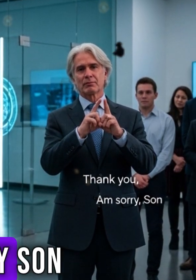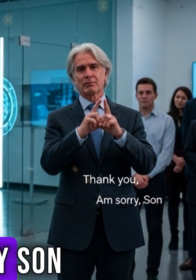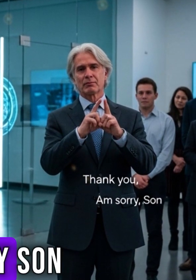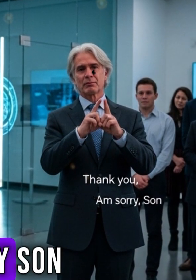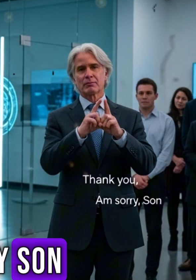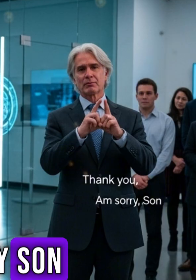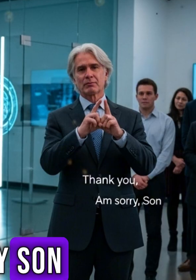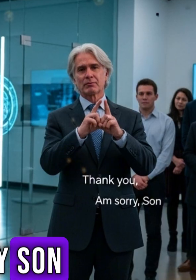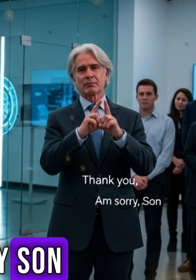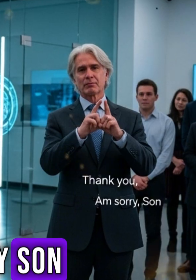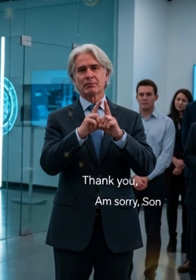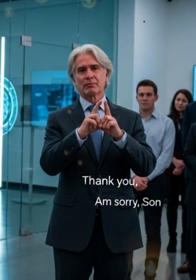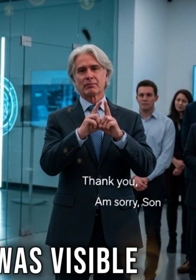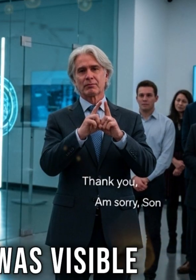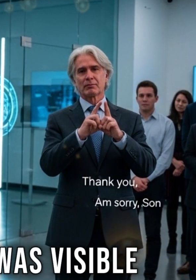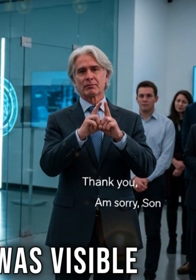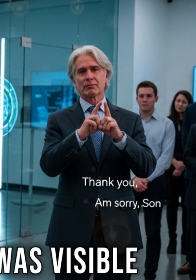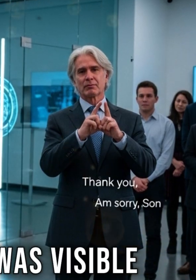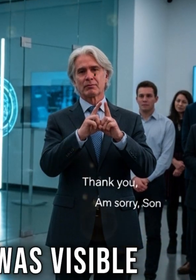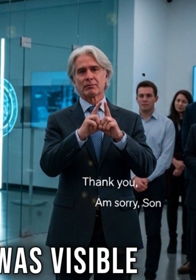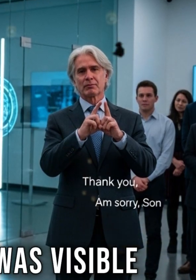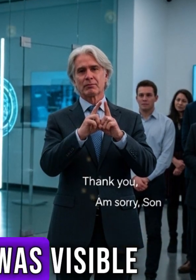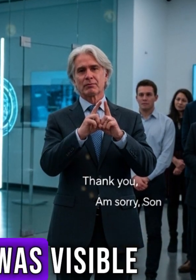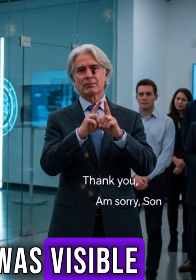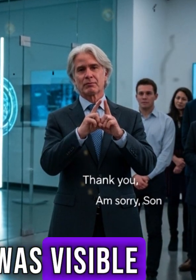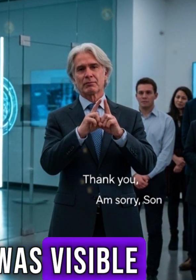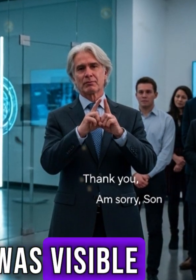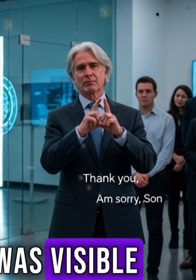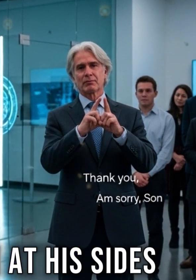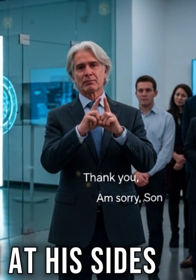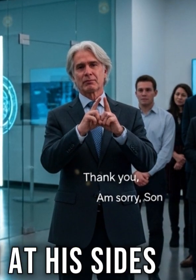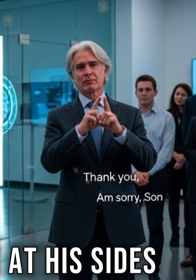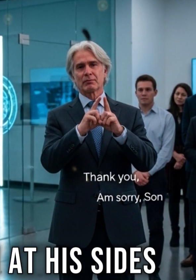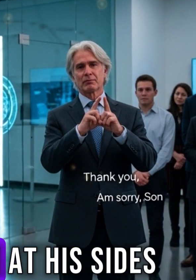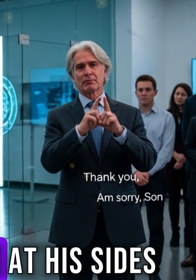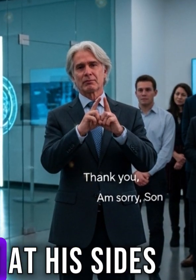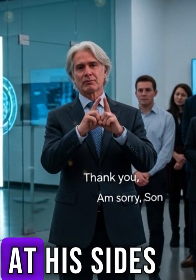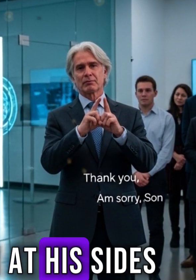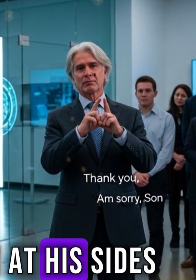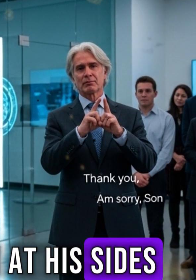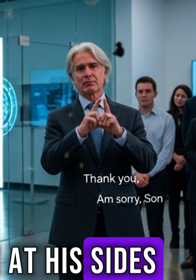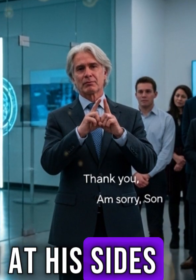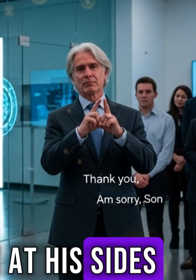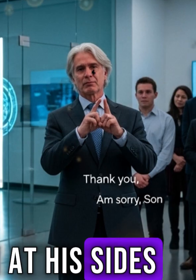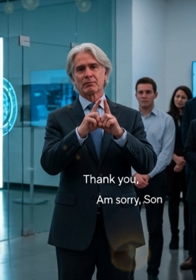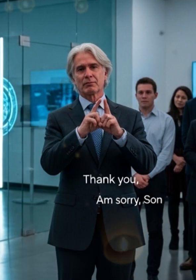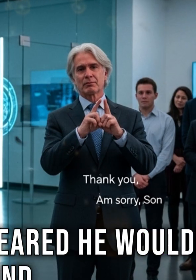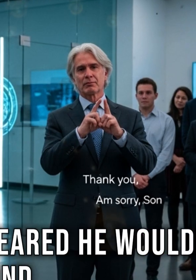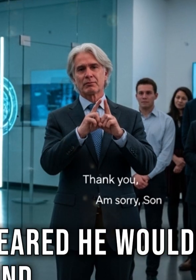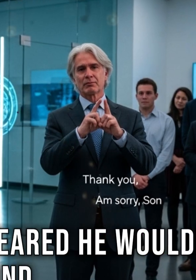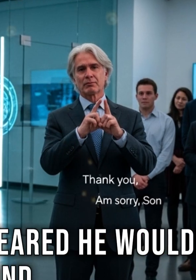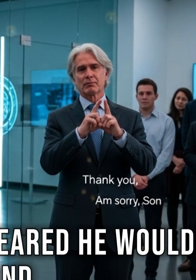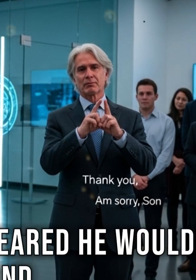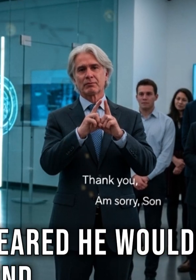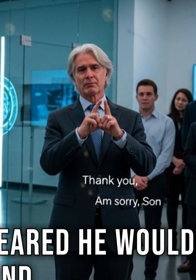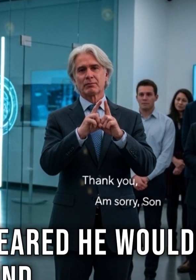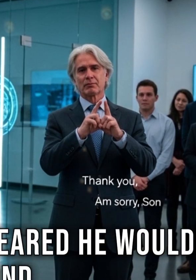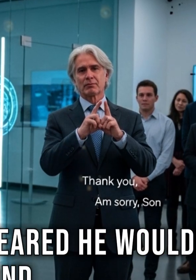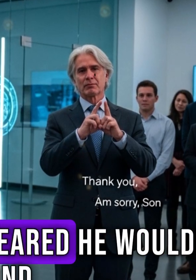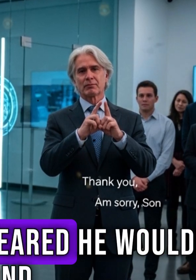sorry, son." Julian's shock was visible, his hands frozen at his sides. For a moment, Alara feared he